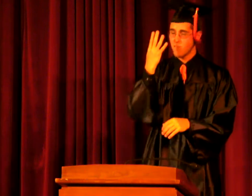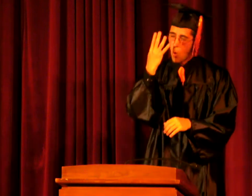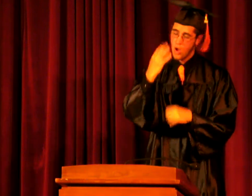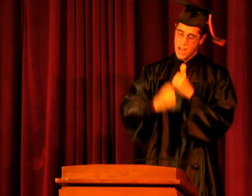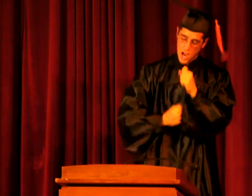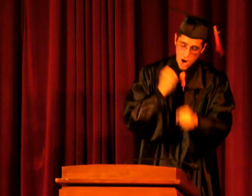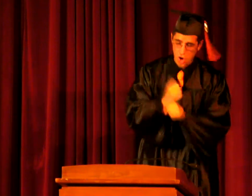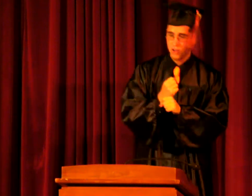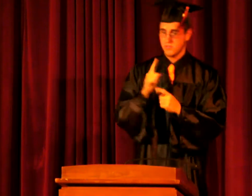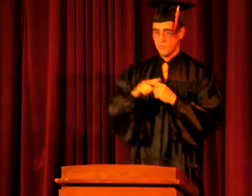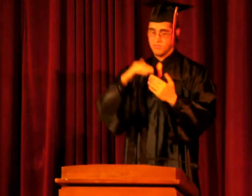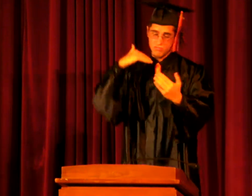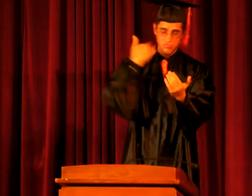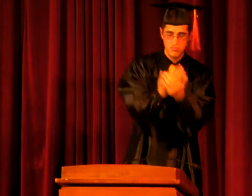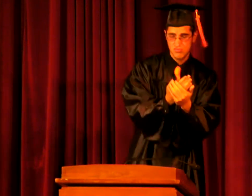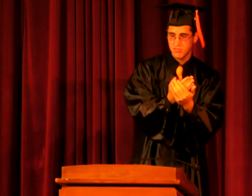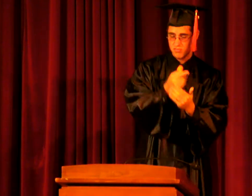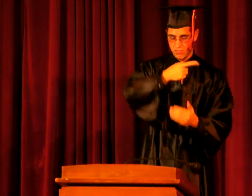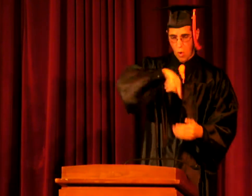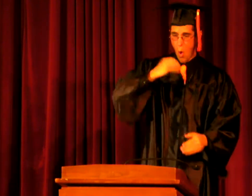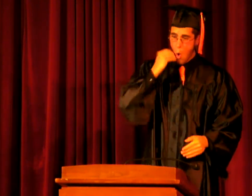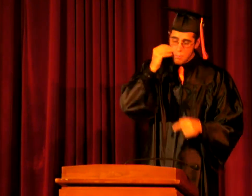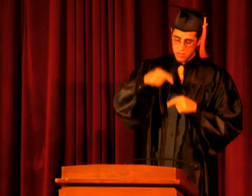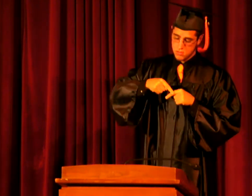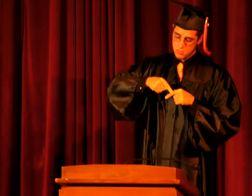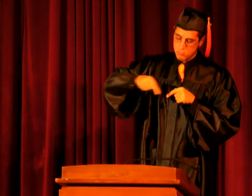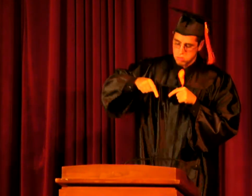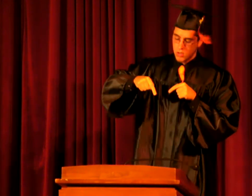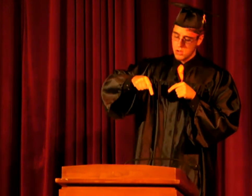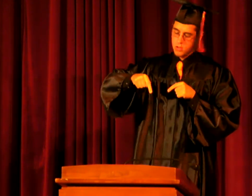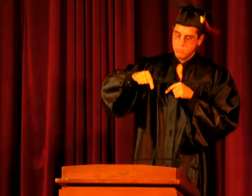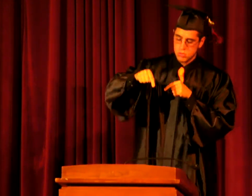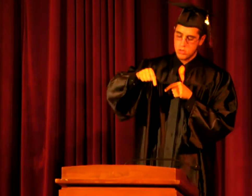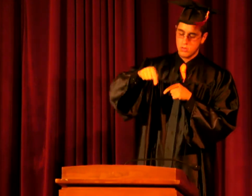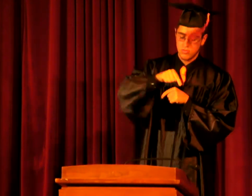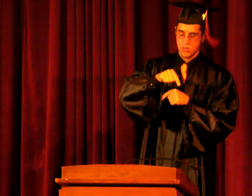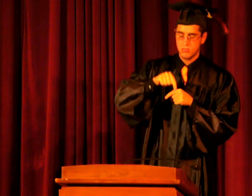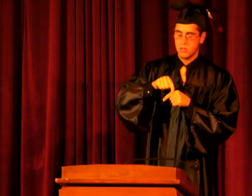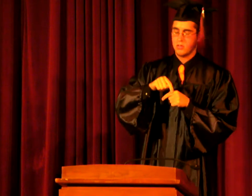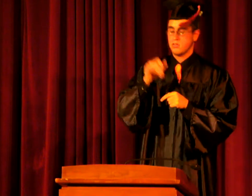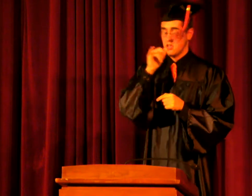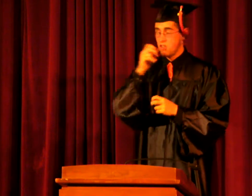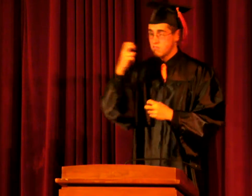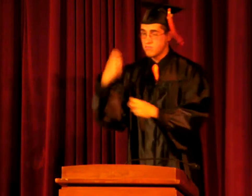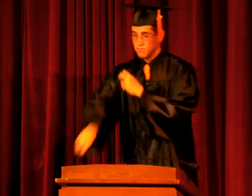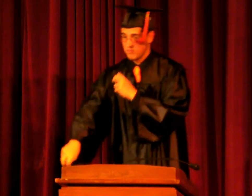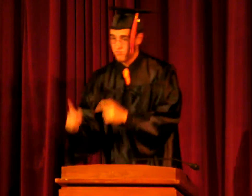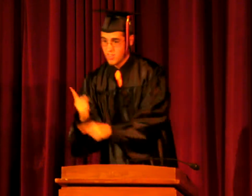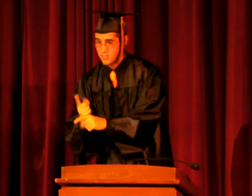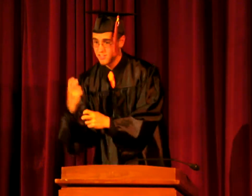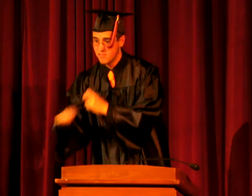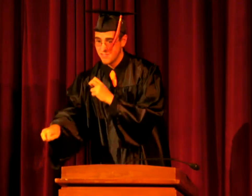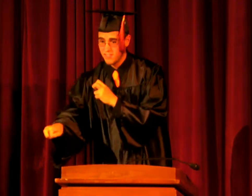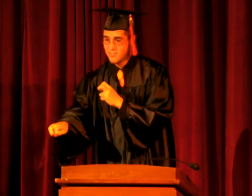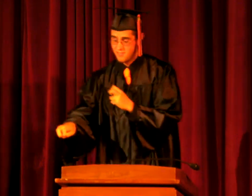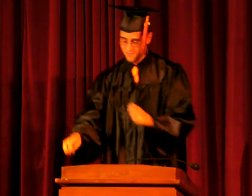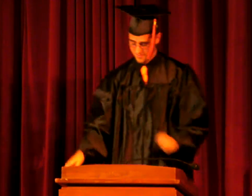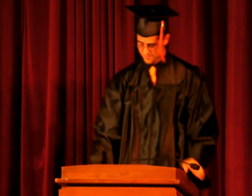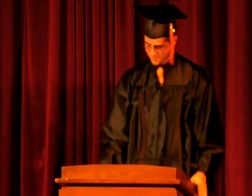It took us 4 wonderful years of high school to achieve our goal, making it to the World Series of